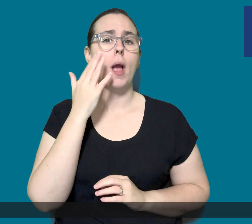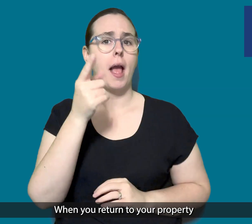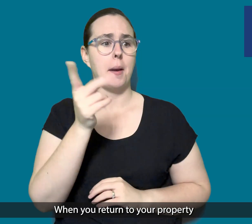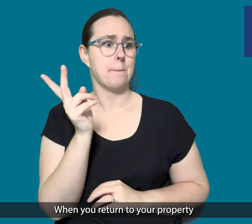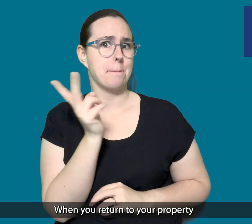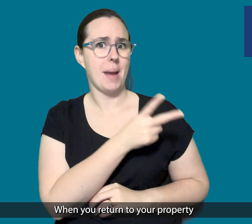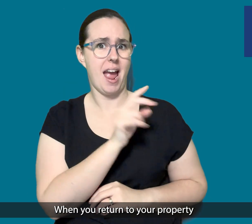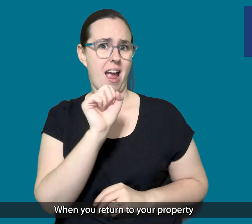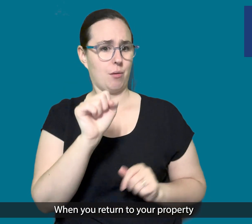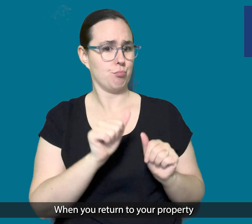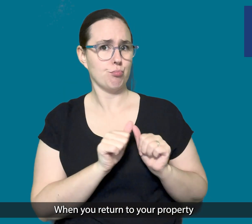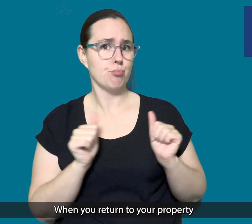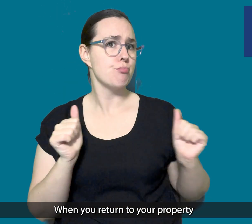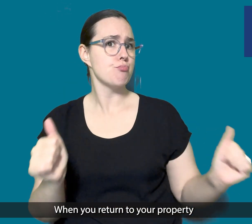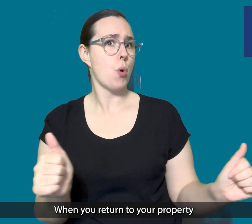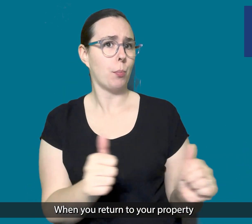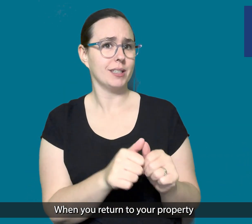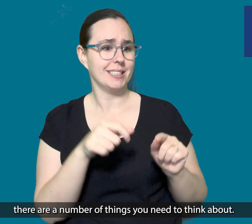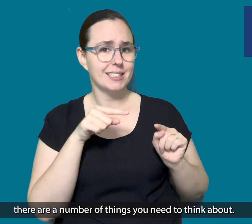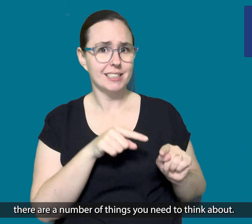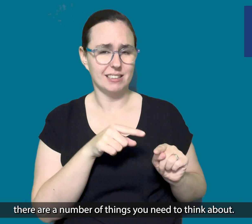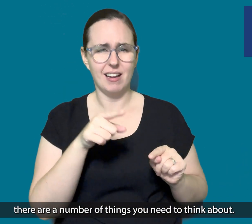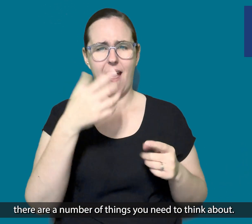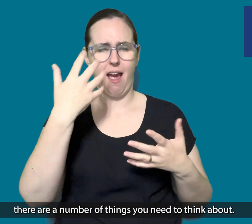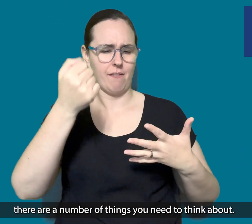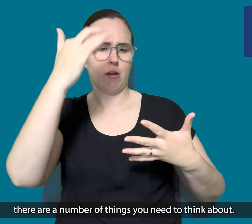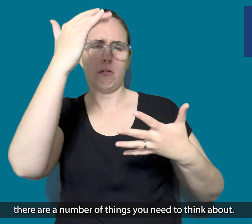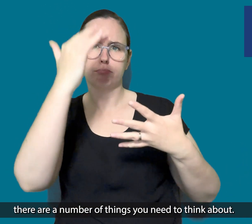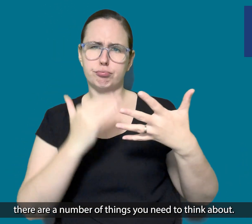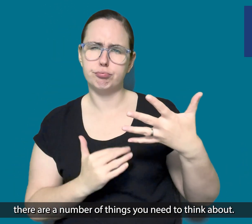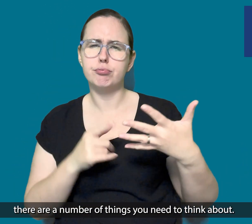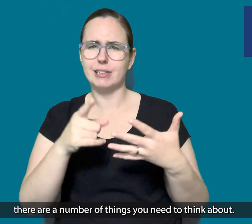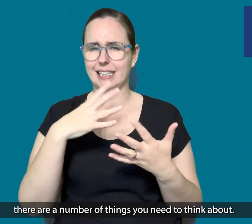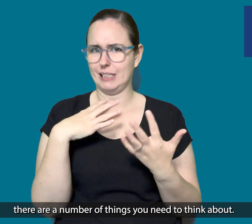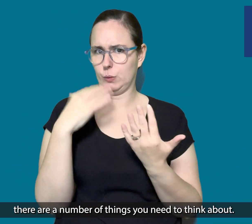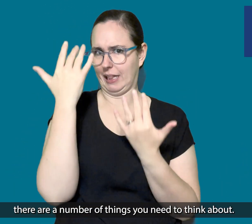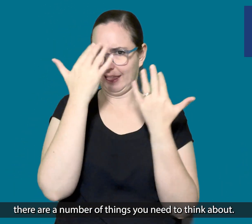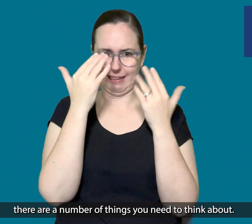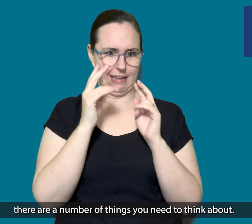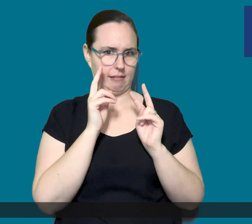When you return to your property, there are a number of things you need to think about.